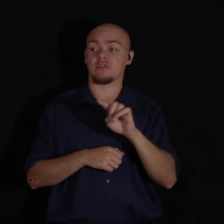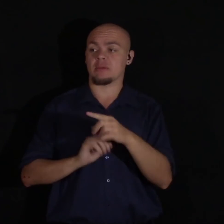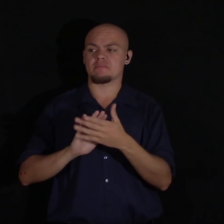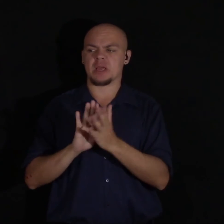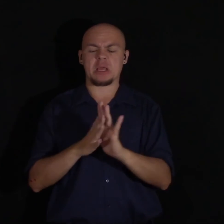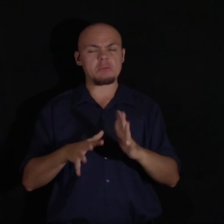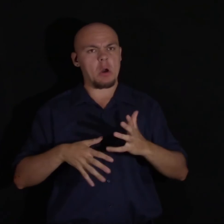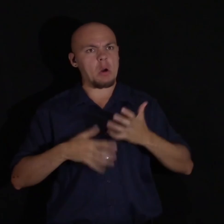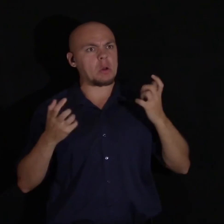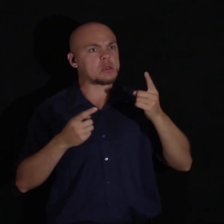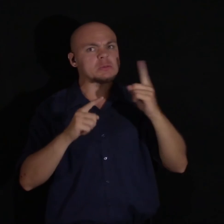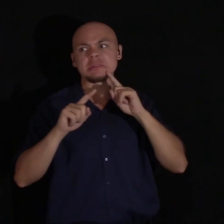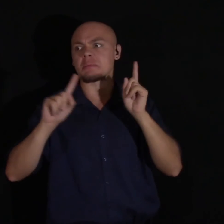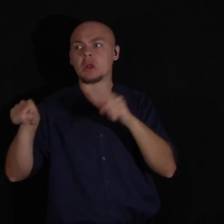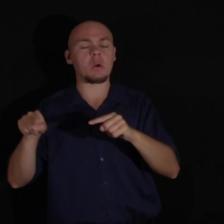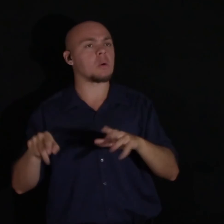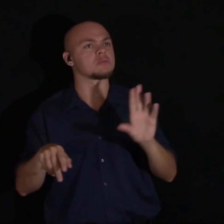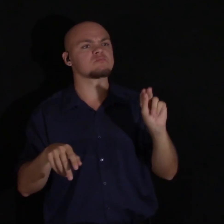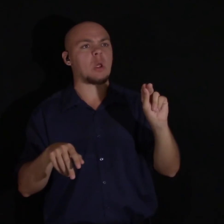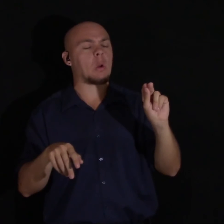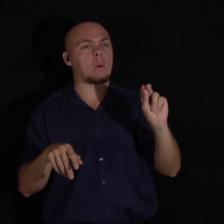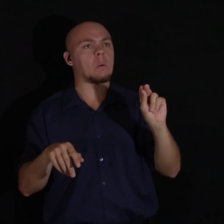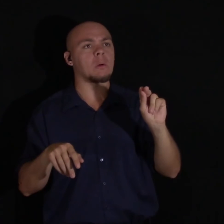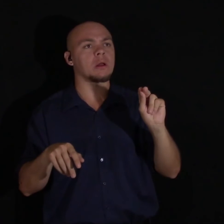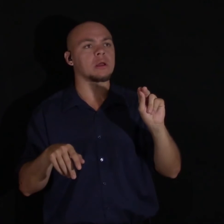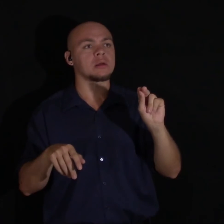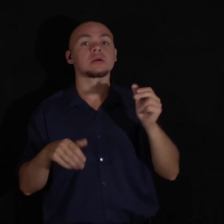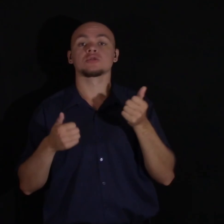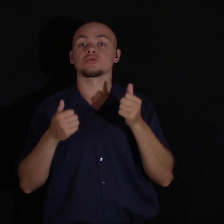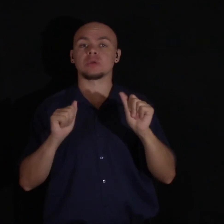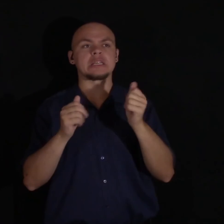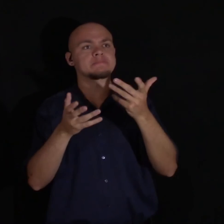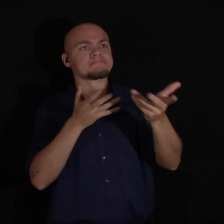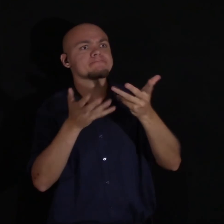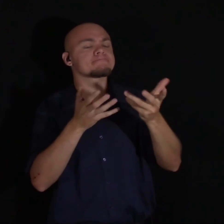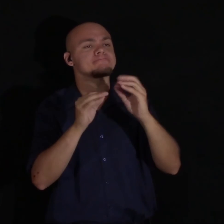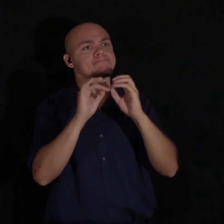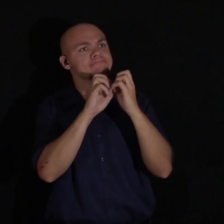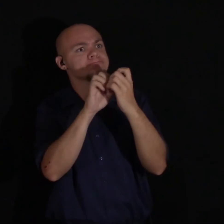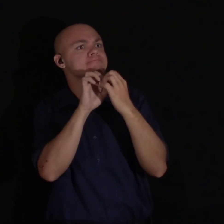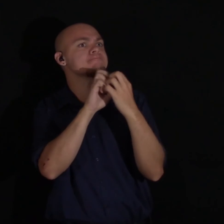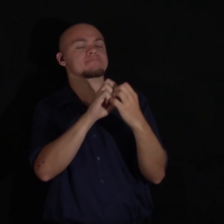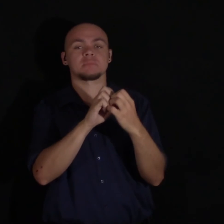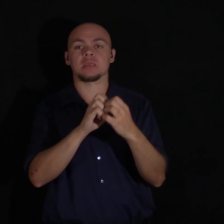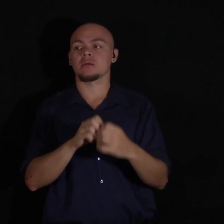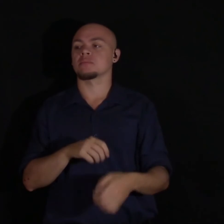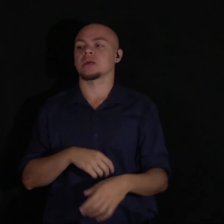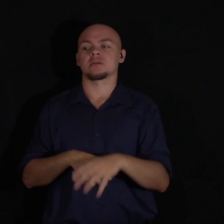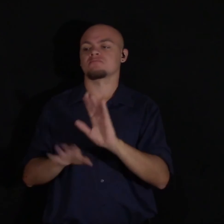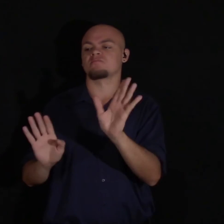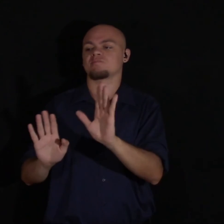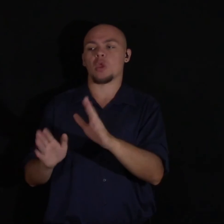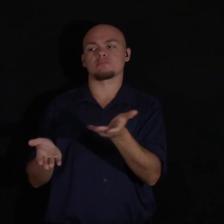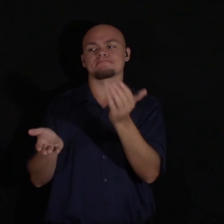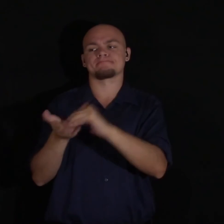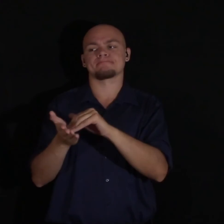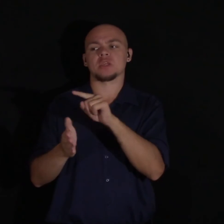command. She attempted to expostulate with her father, but he left her angrily, reiterating his tyrannical